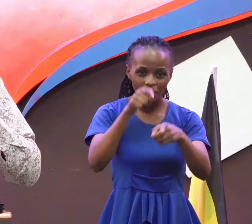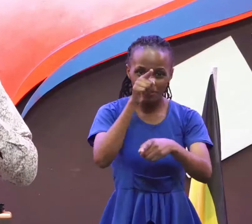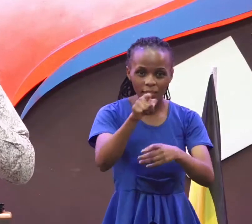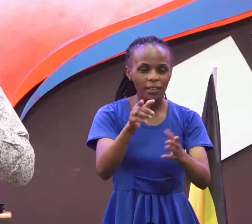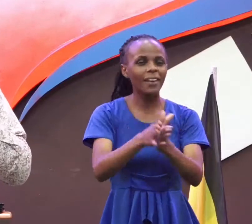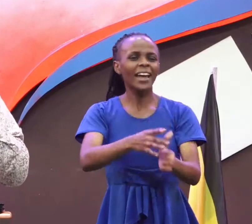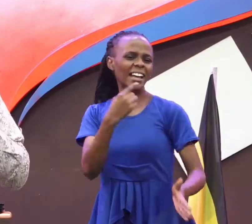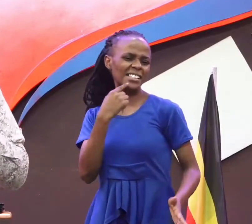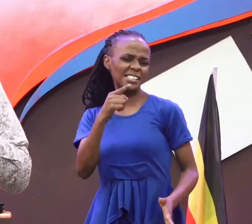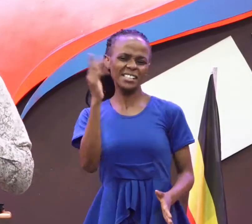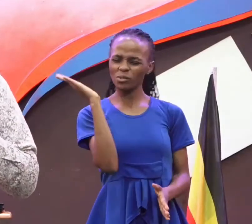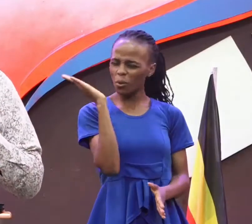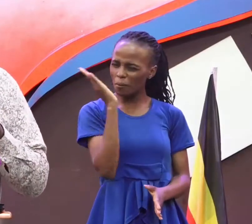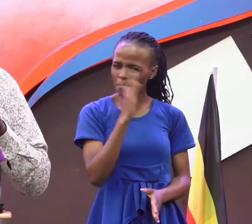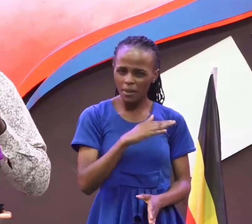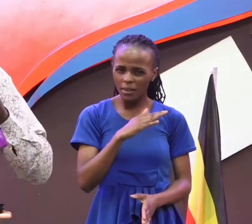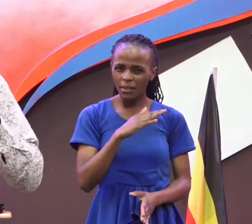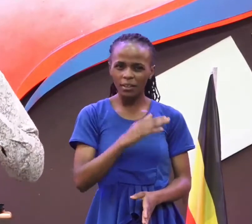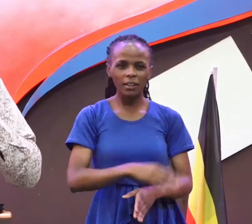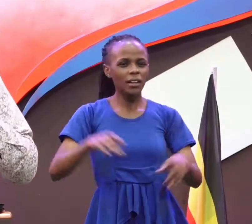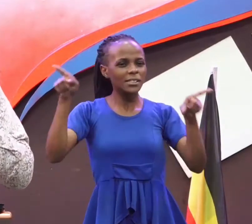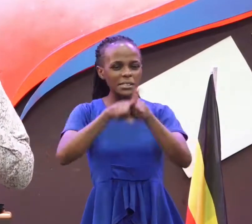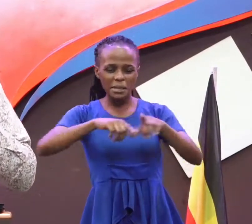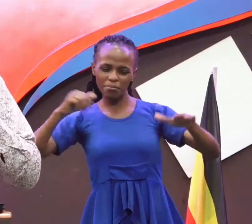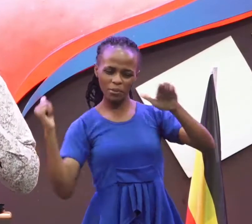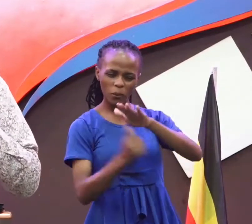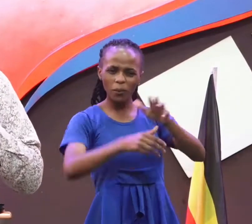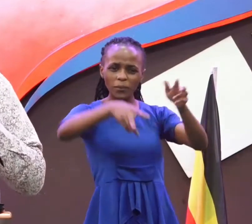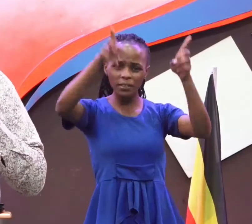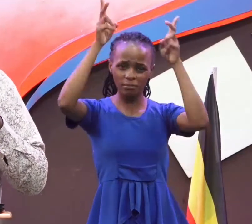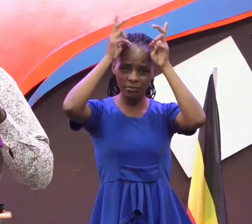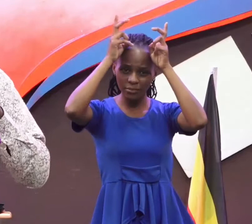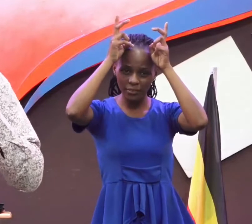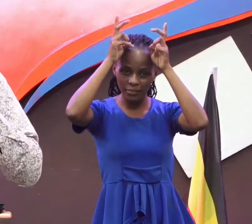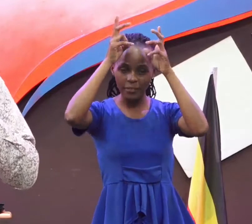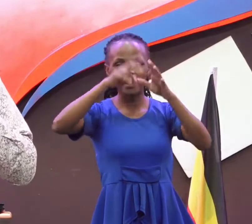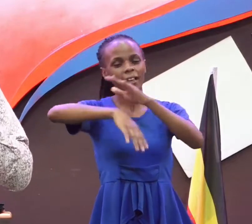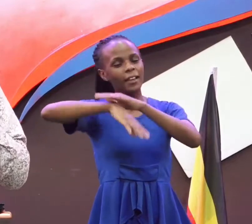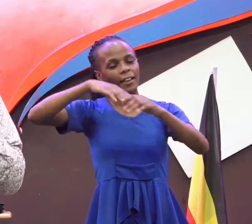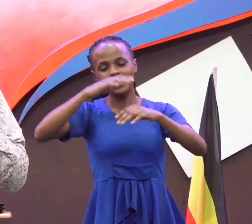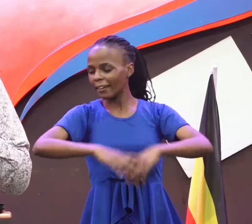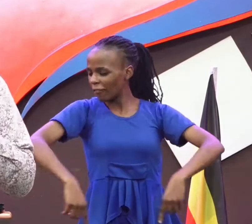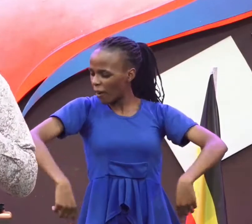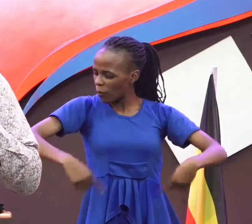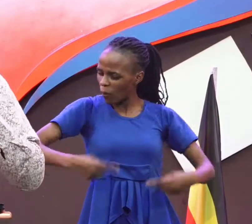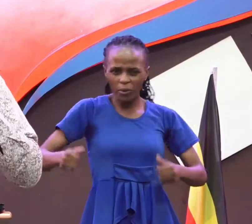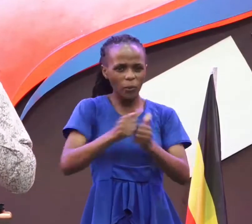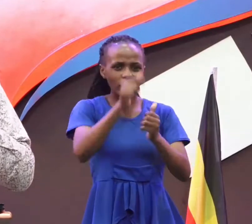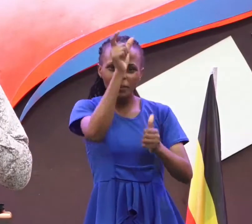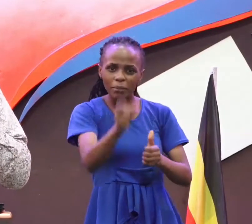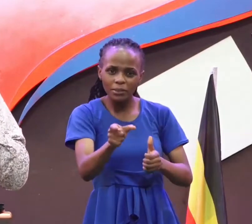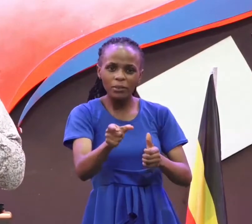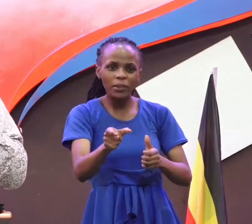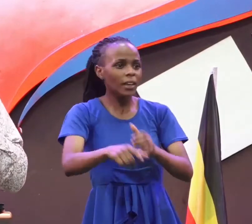convicts you and tells you you're evil and you belong to the devil, don't argue with such